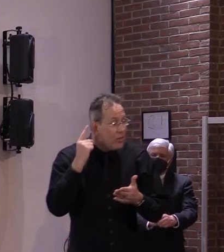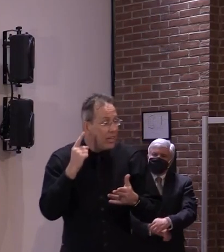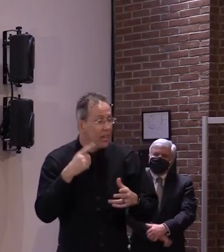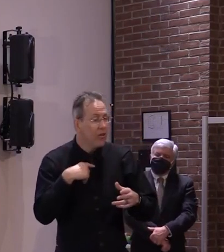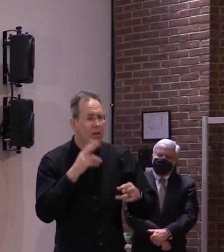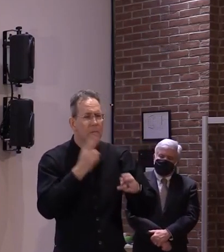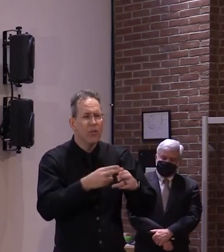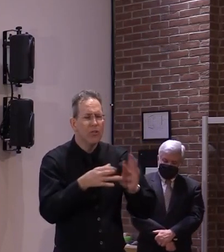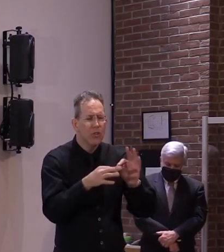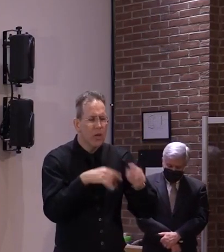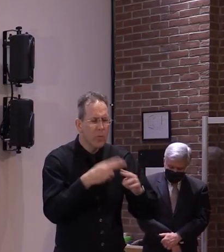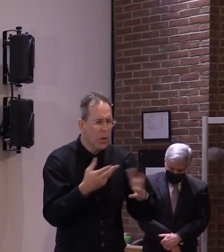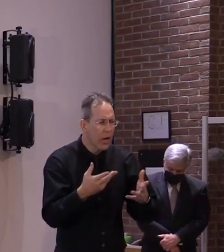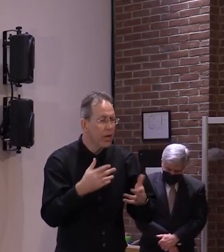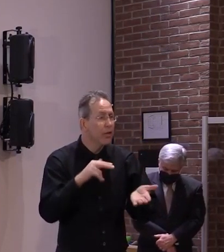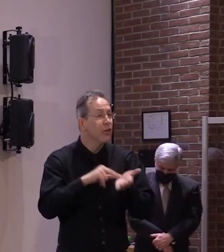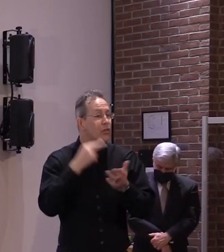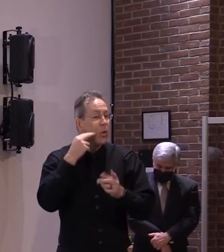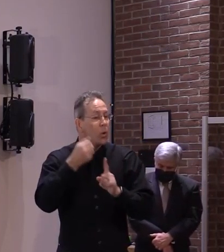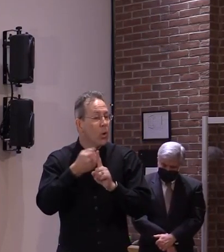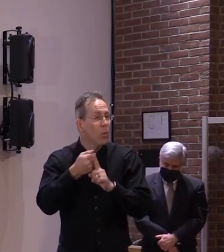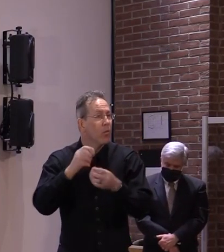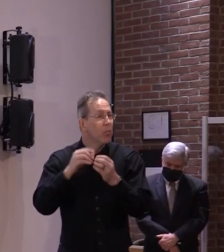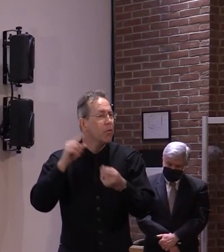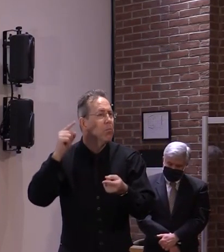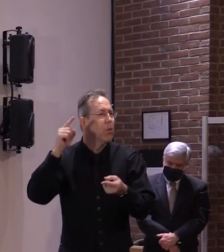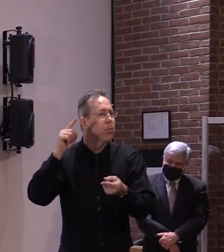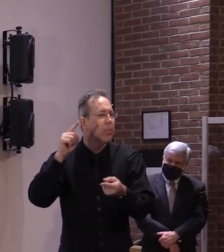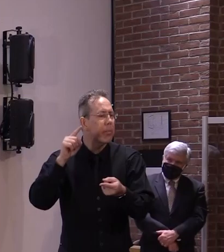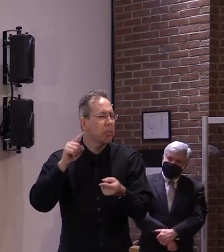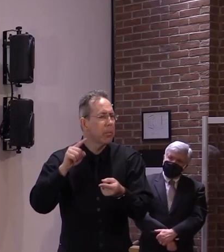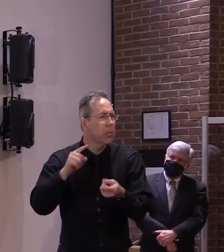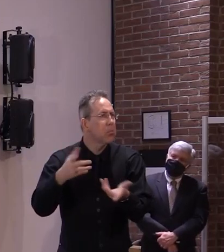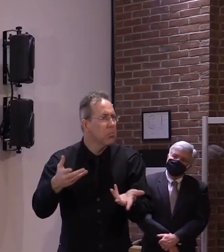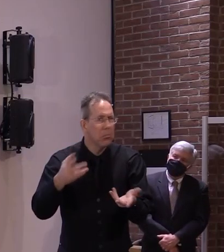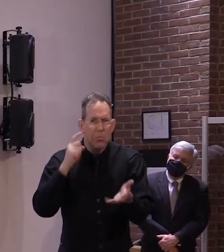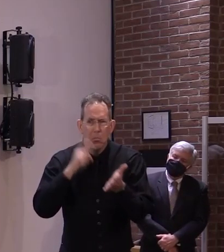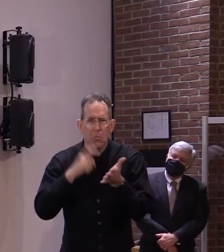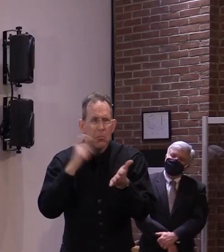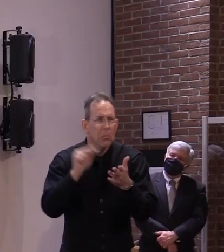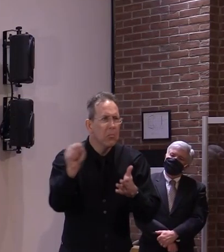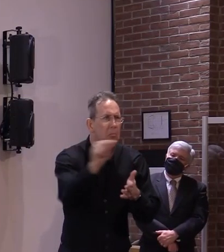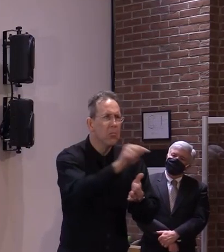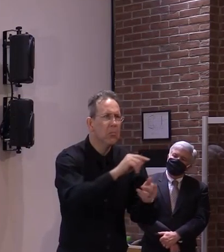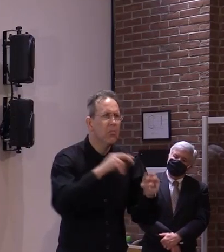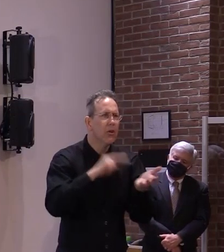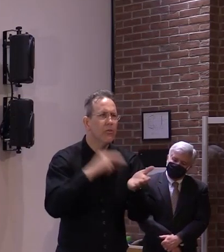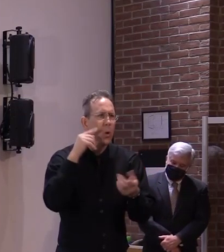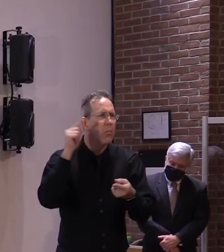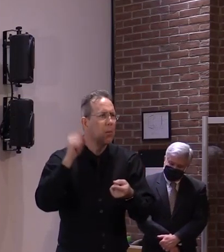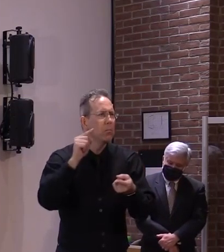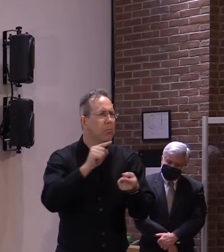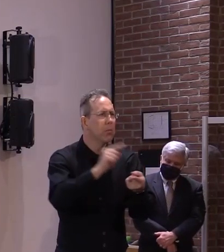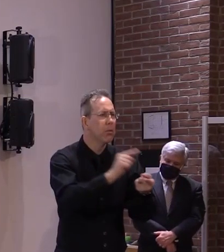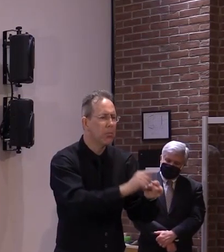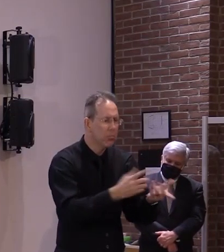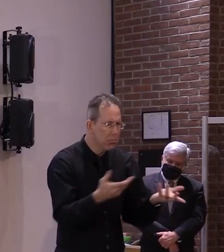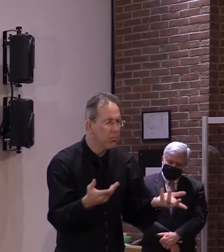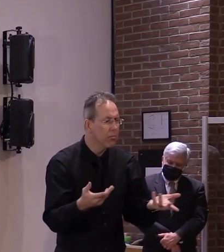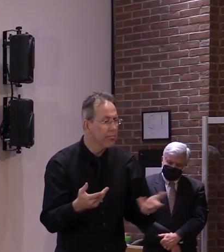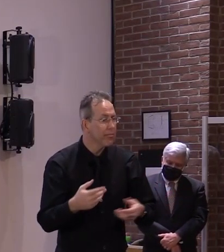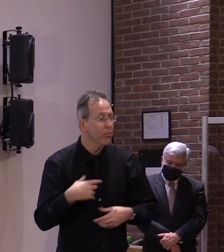those have come down quite a bit since December. And then we're also obviously seeing a decrease in the cases